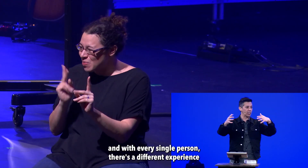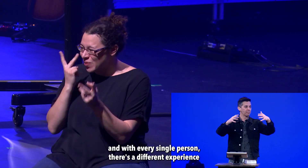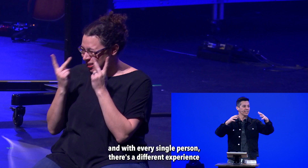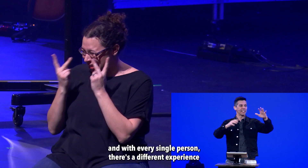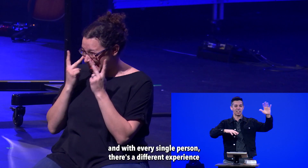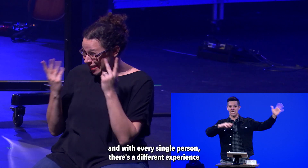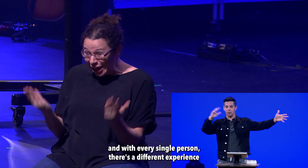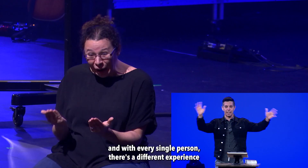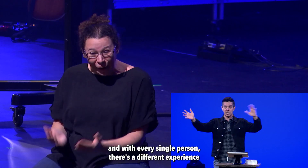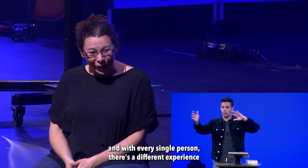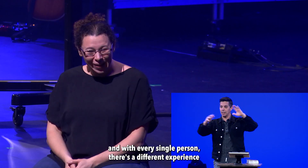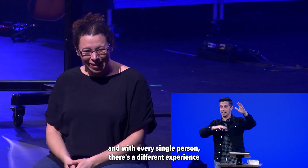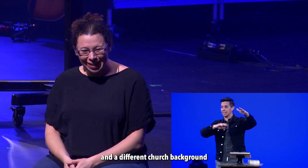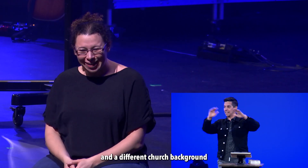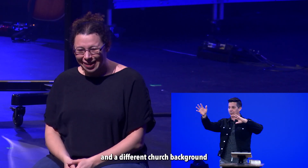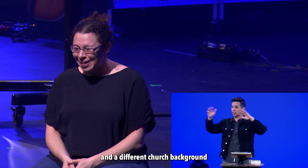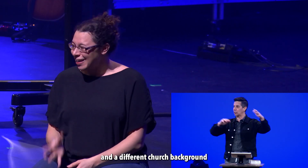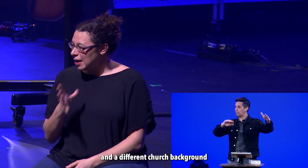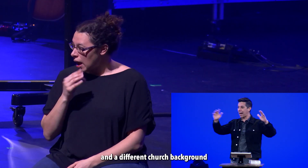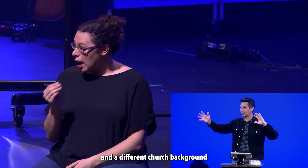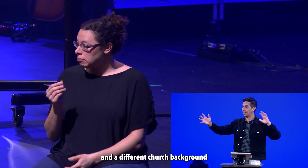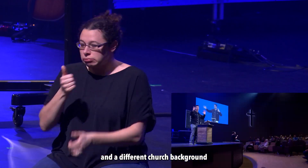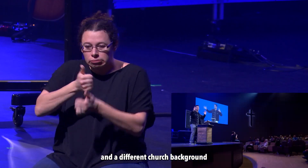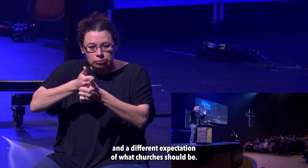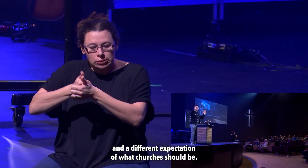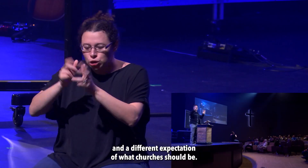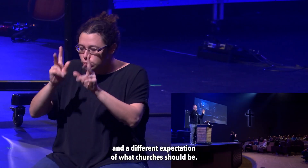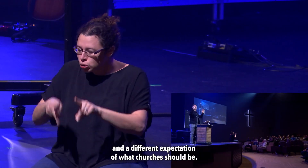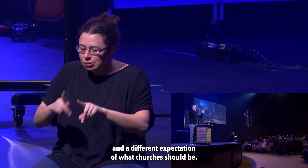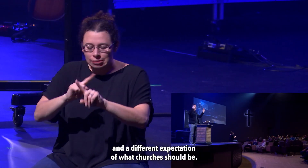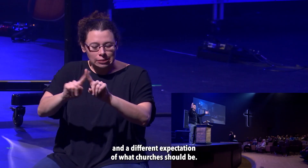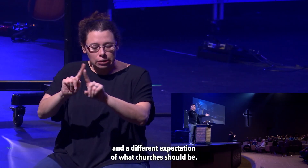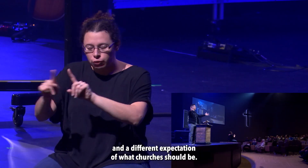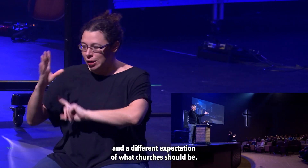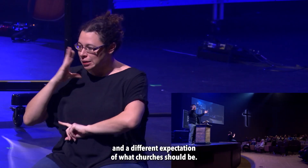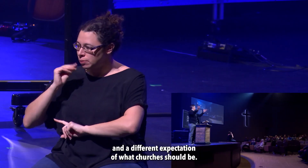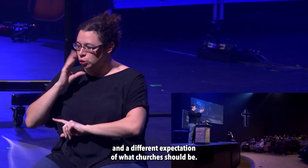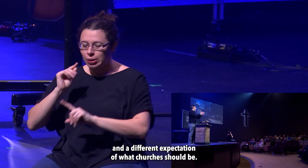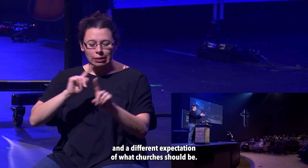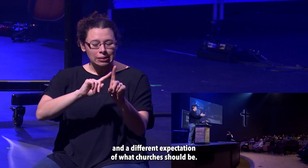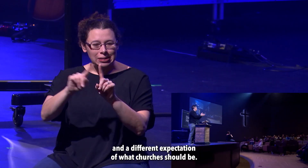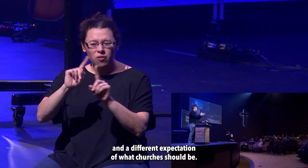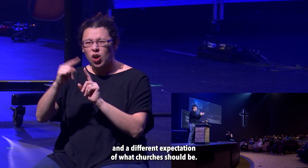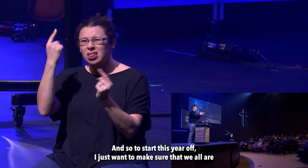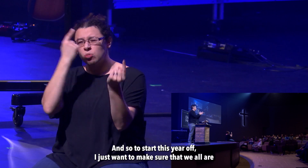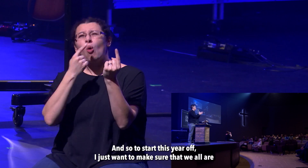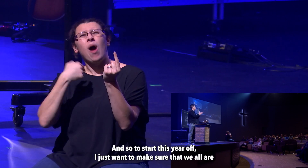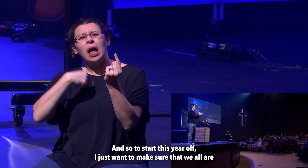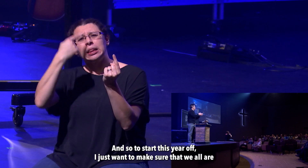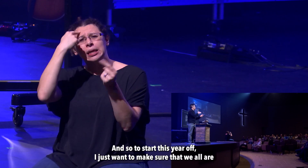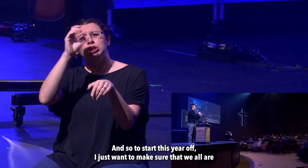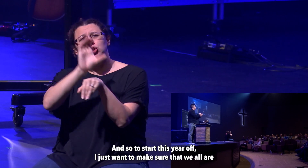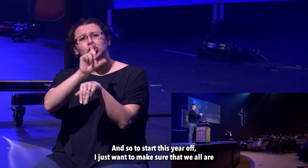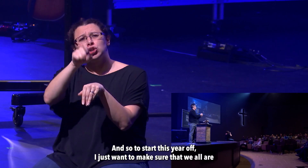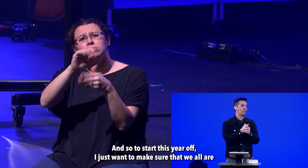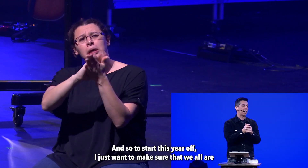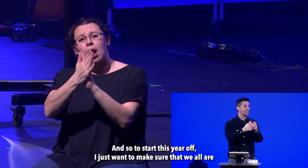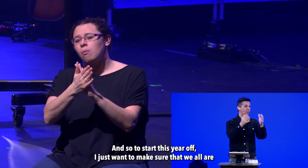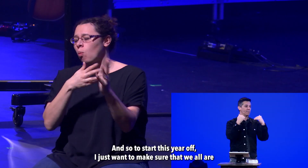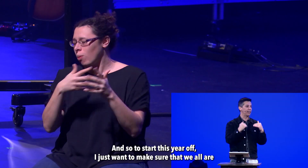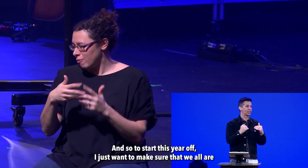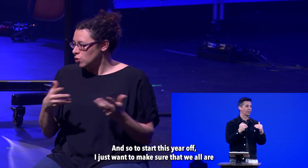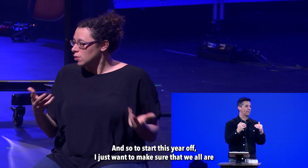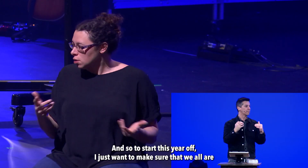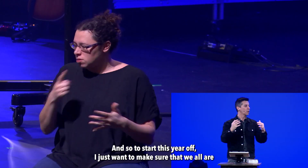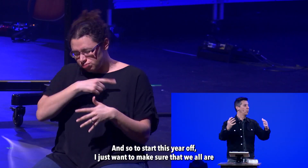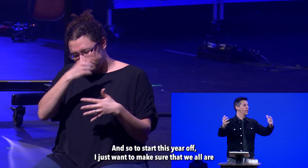single person, there's a different experience and a different church background and a different expectation of what churches should be. And so to start this year off, I